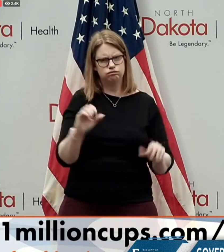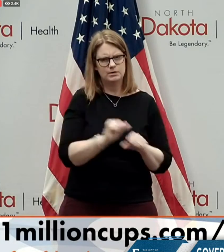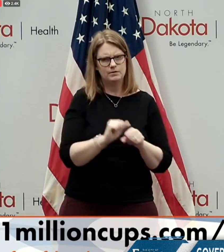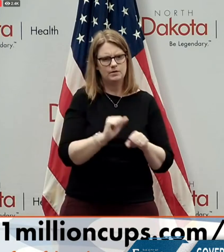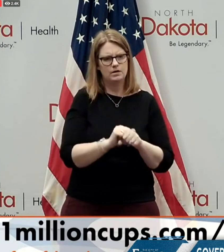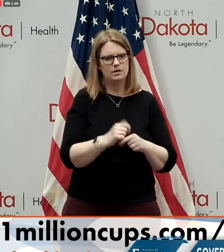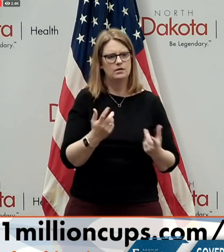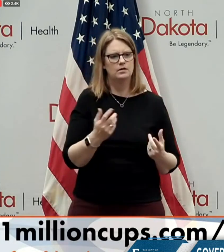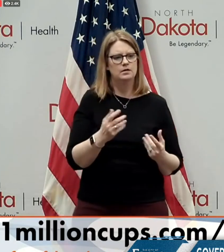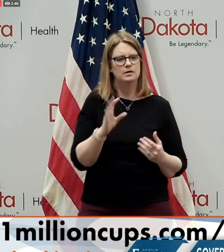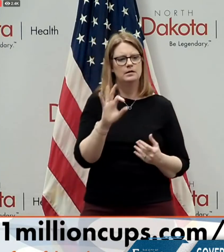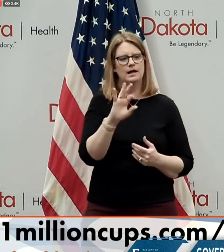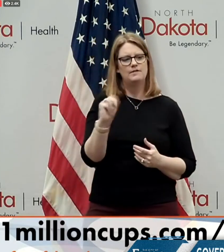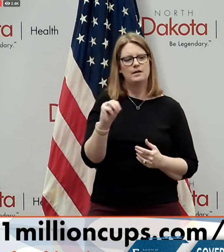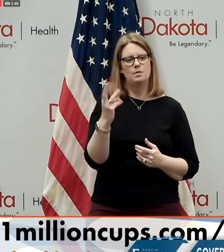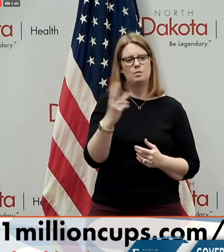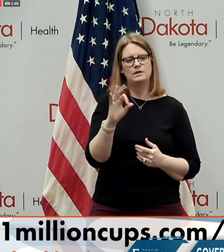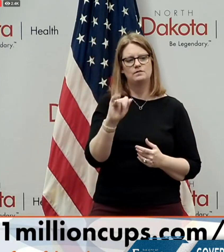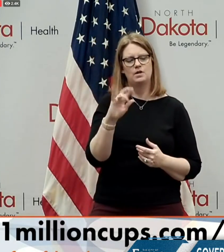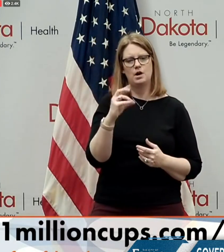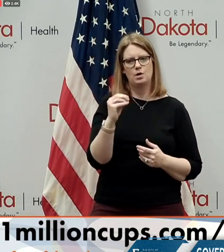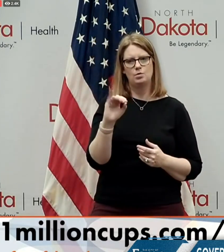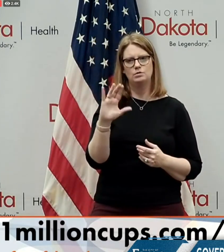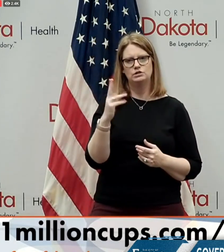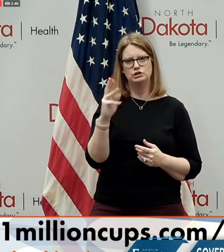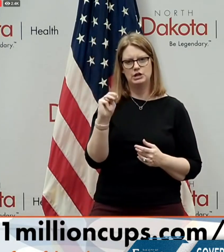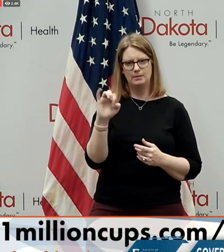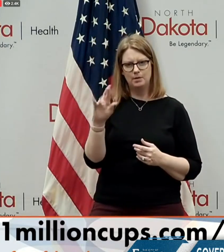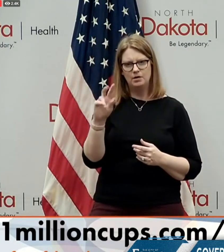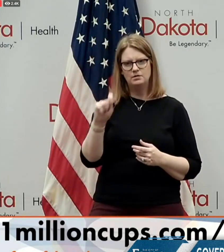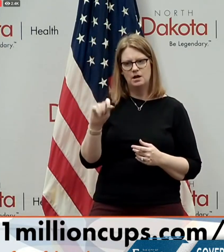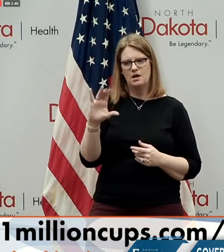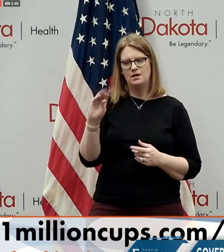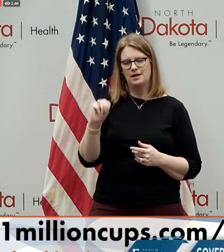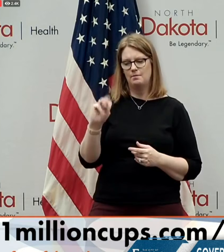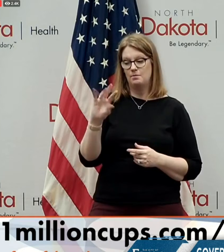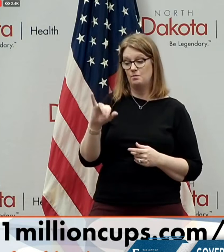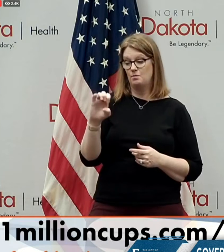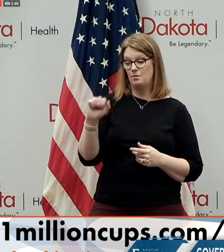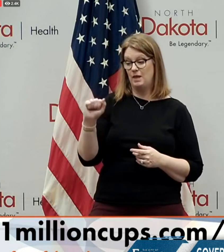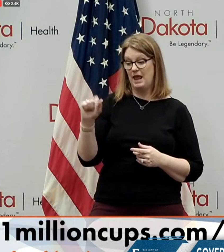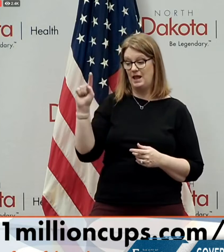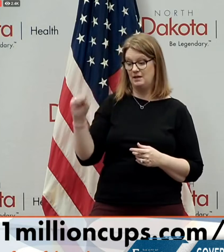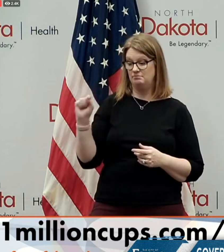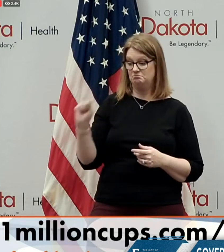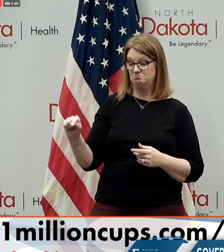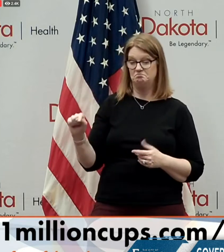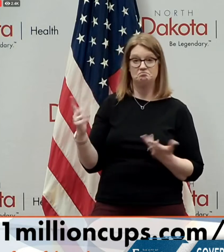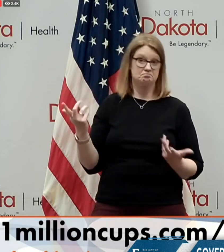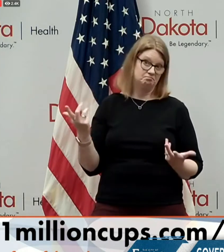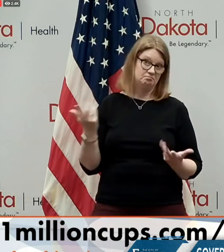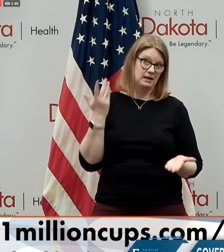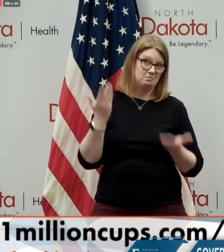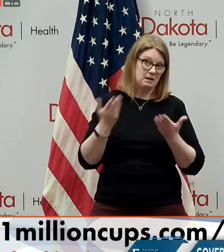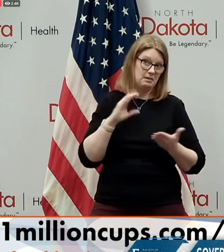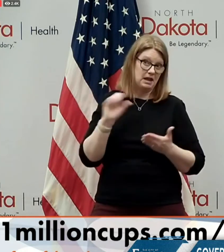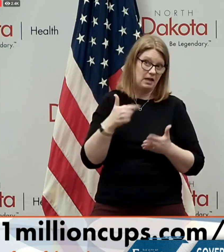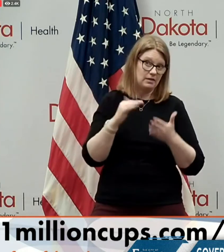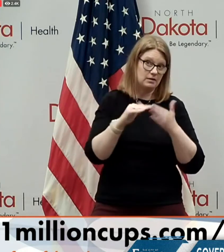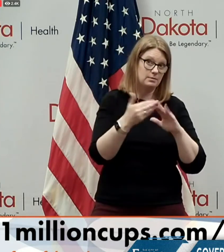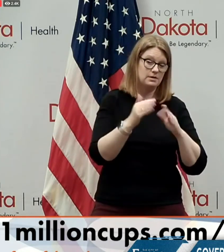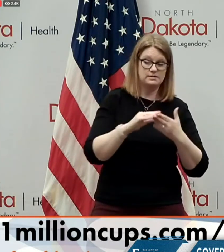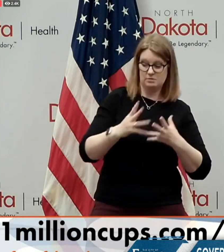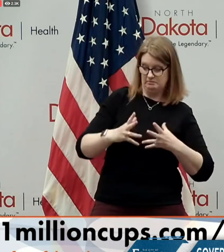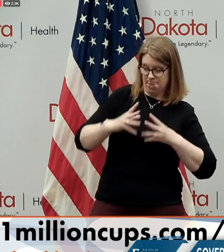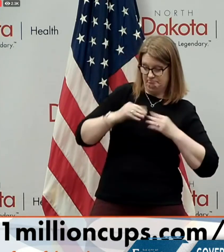visit the Fargo-Moorhead West Fargo Chamber.com YEA for more information about YEA, because maybe there are some other communities that want to adopt that program.